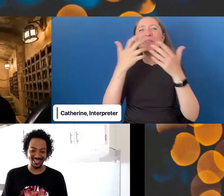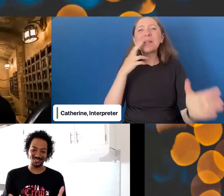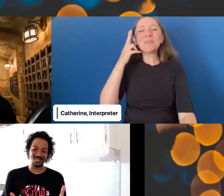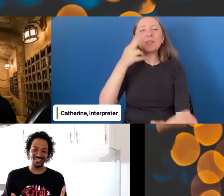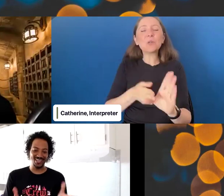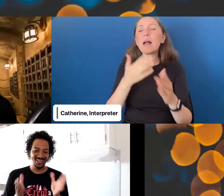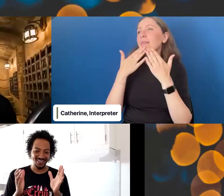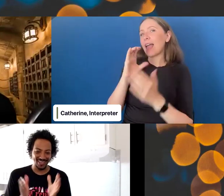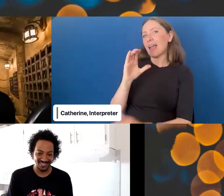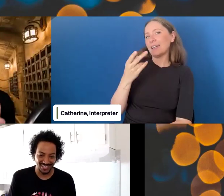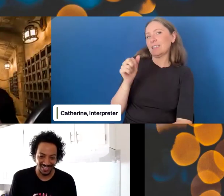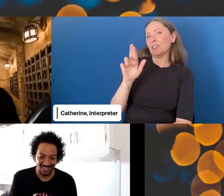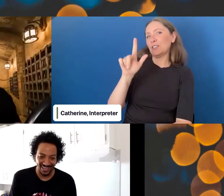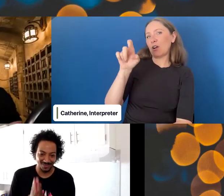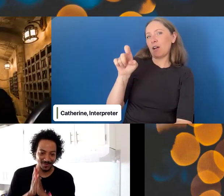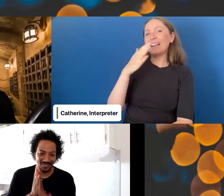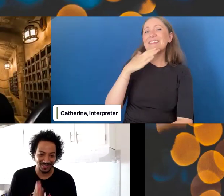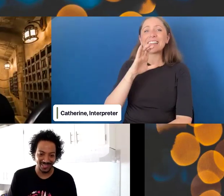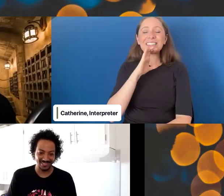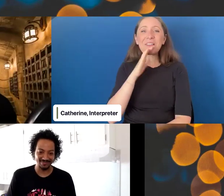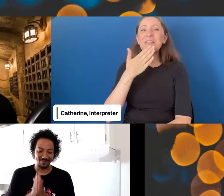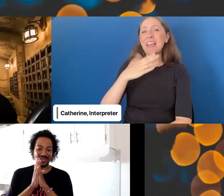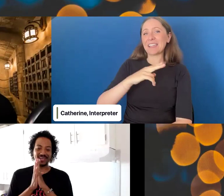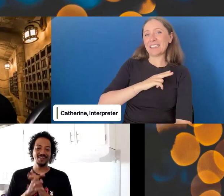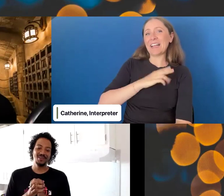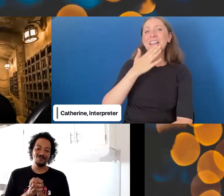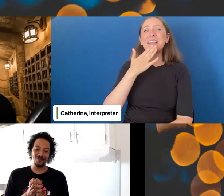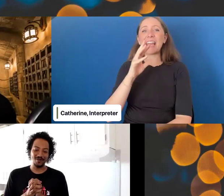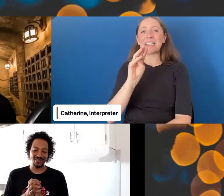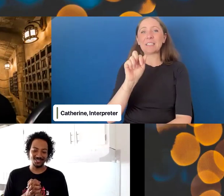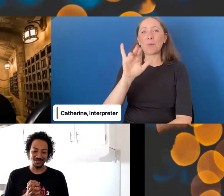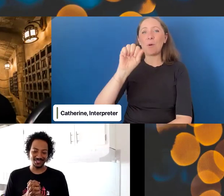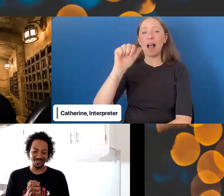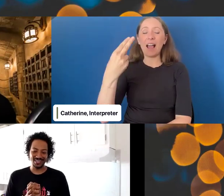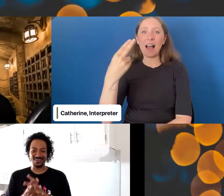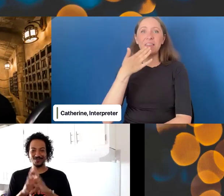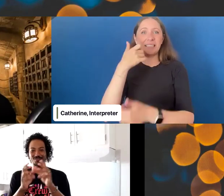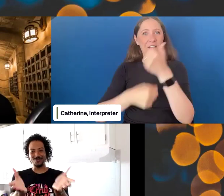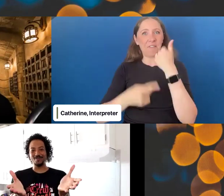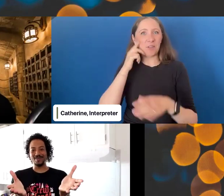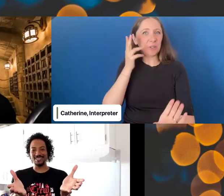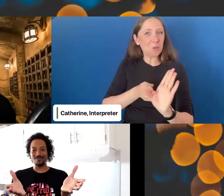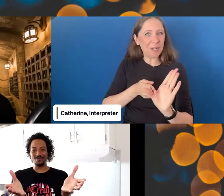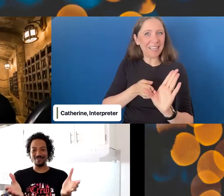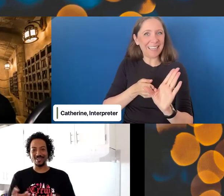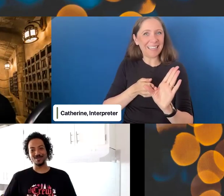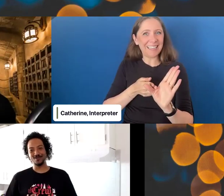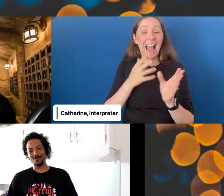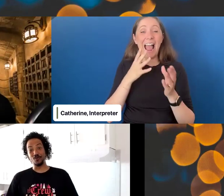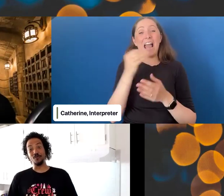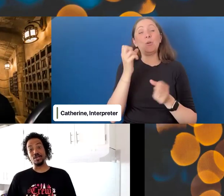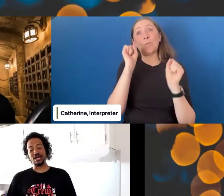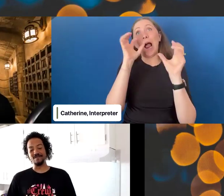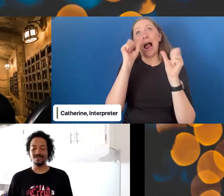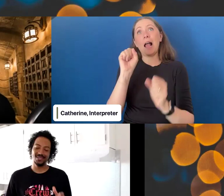us. Thanks, Charlie. Thanks, Catherine. Thanks, Mariah, for joining us all today, and all of you amazing OFD fans.